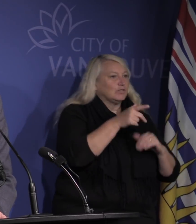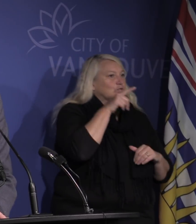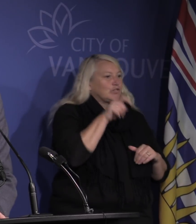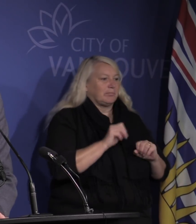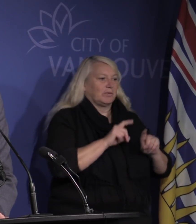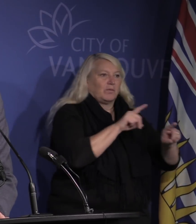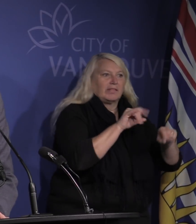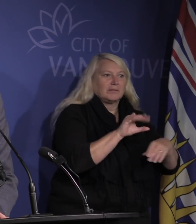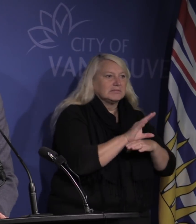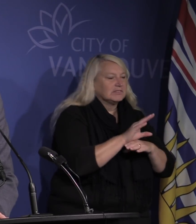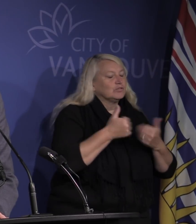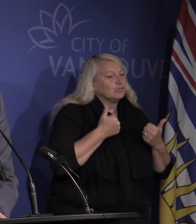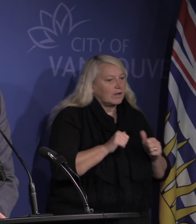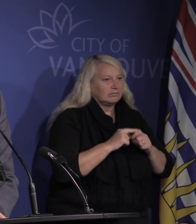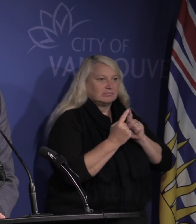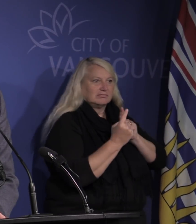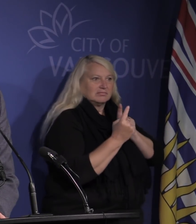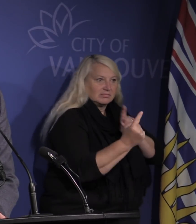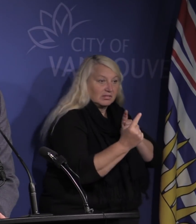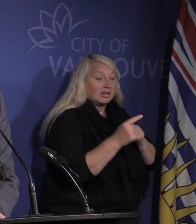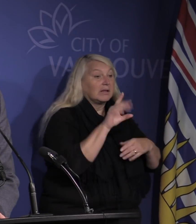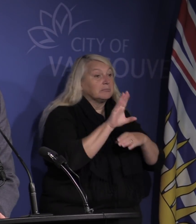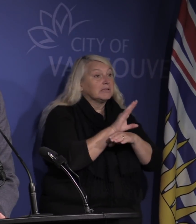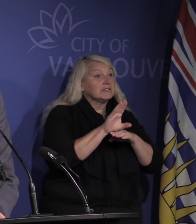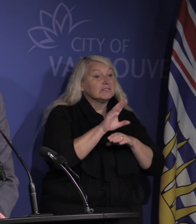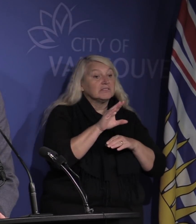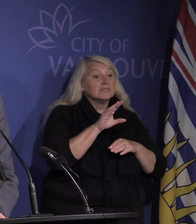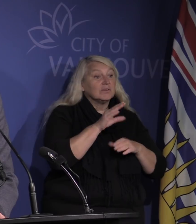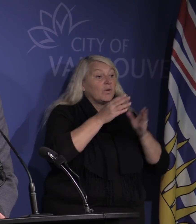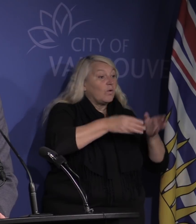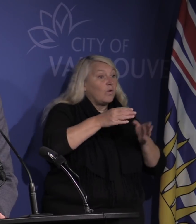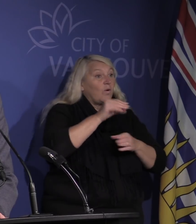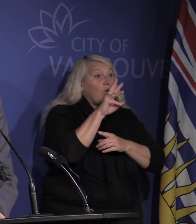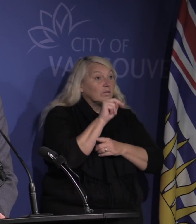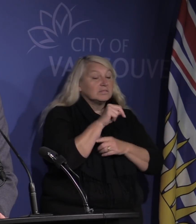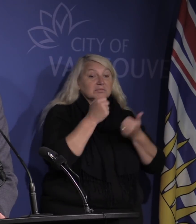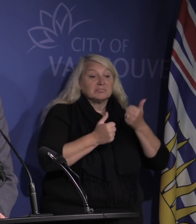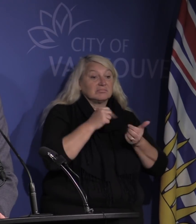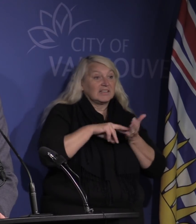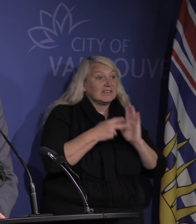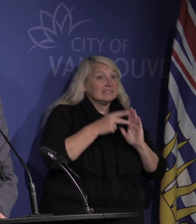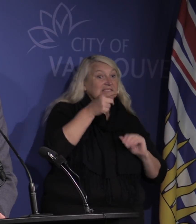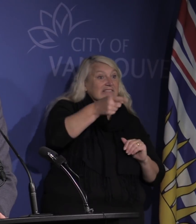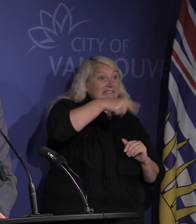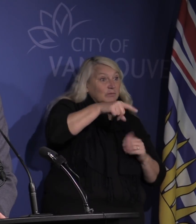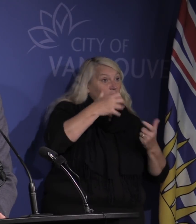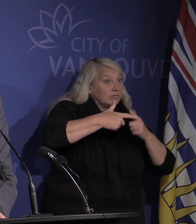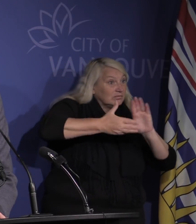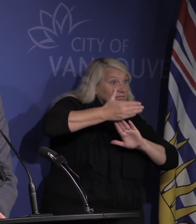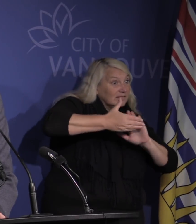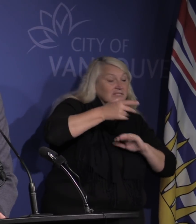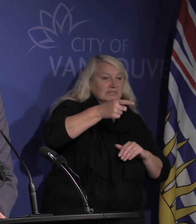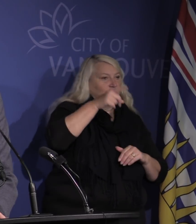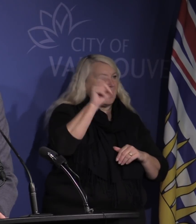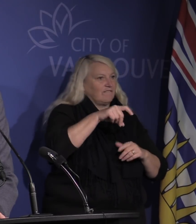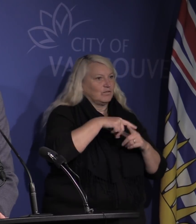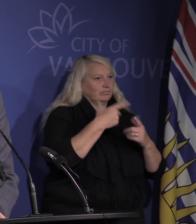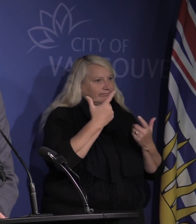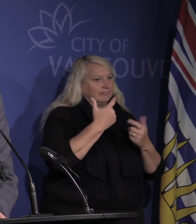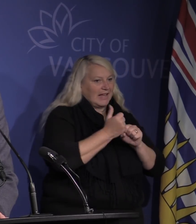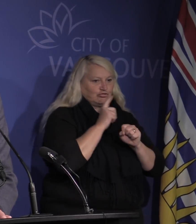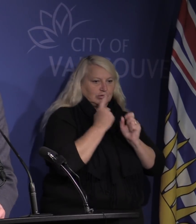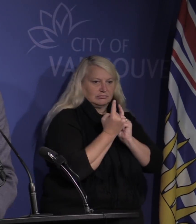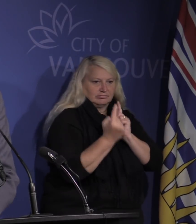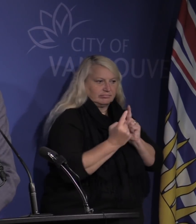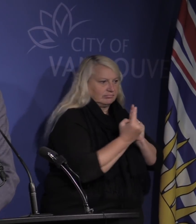business. For business owners, either you need to change operations to ensure physical distancing or close to the public.